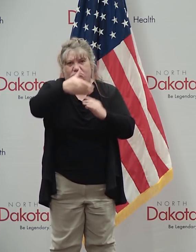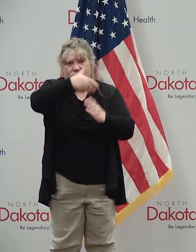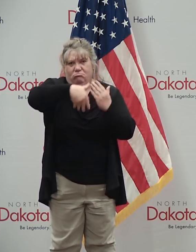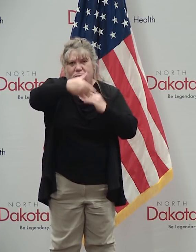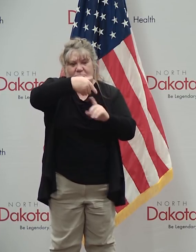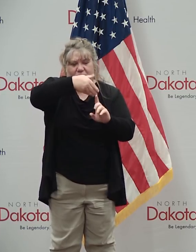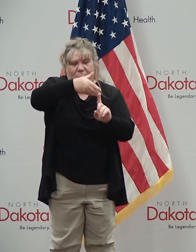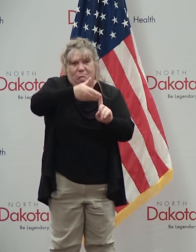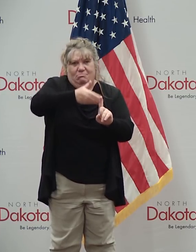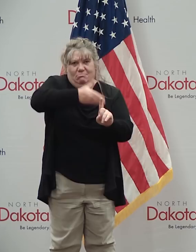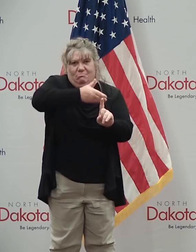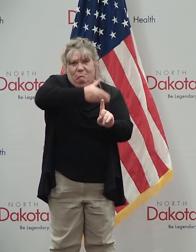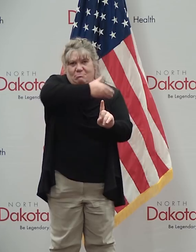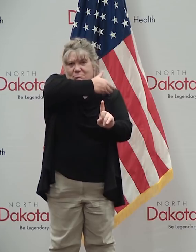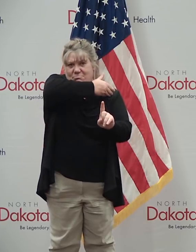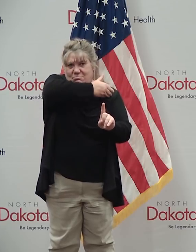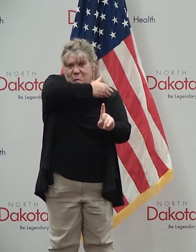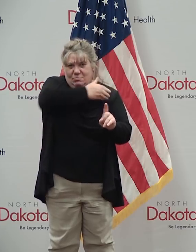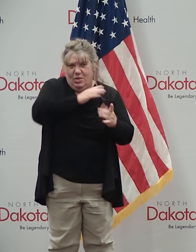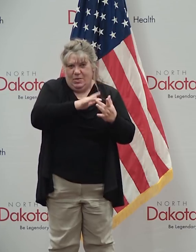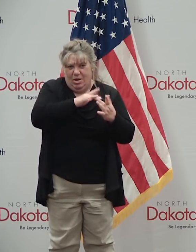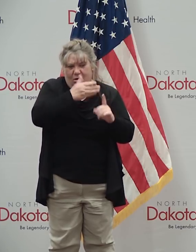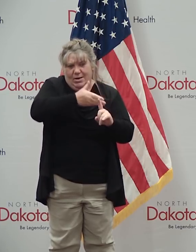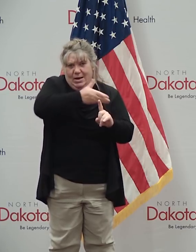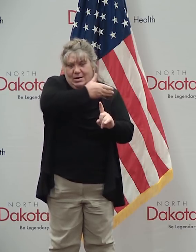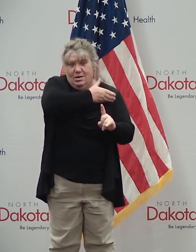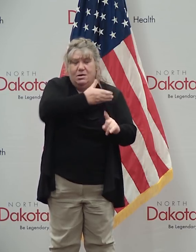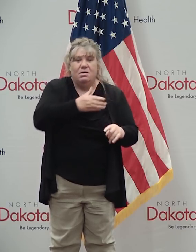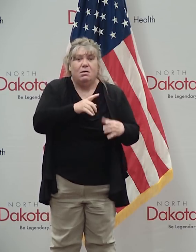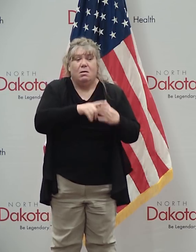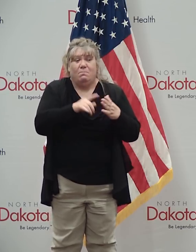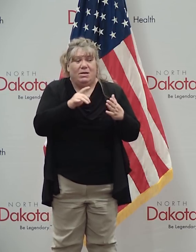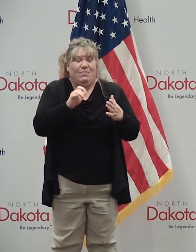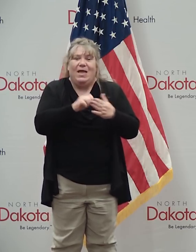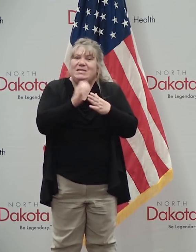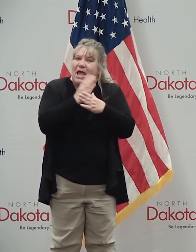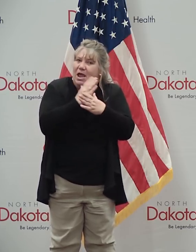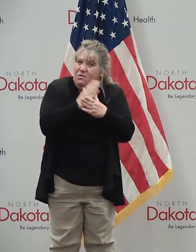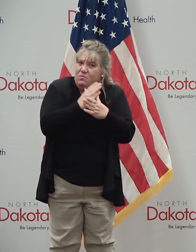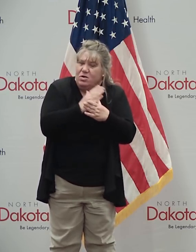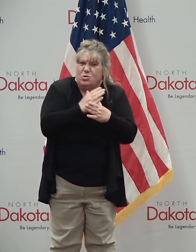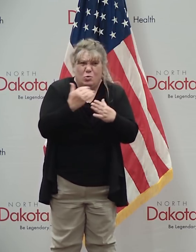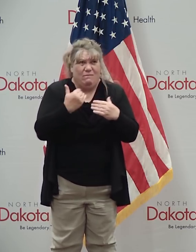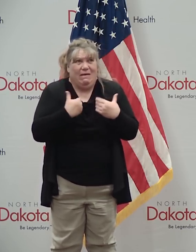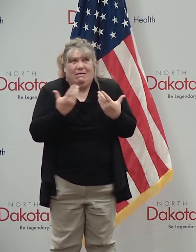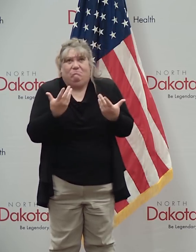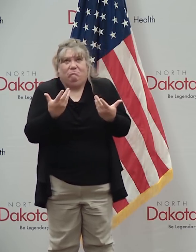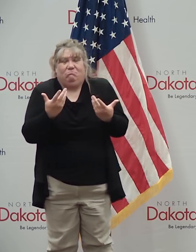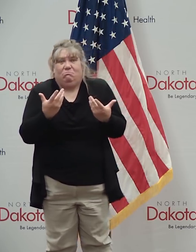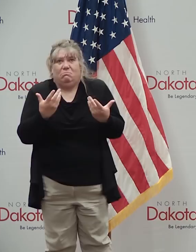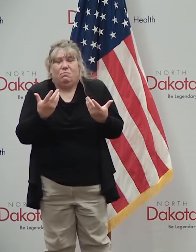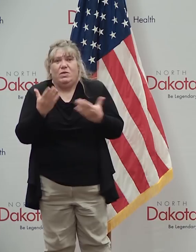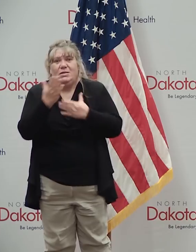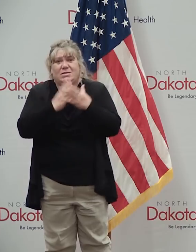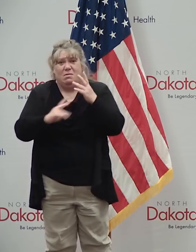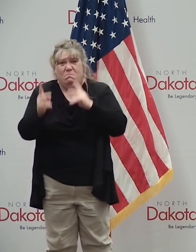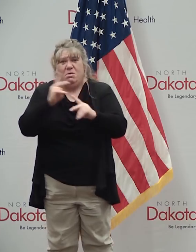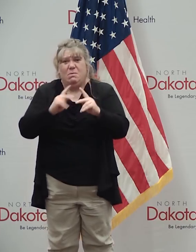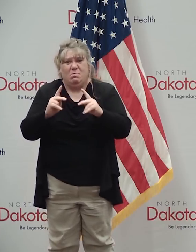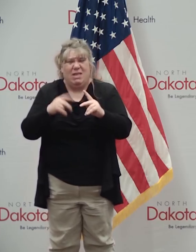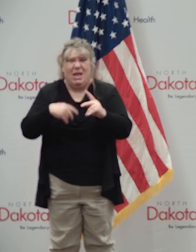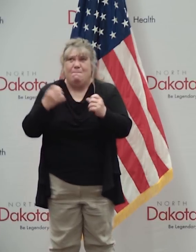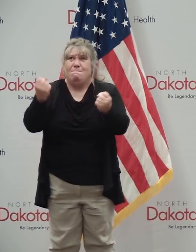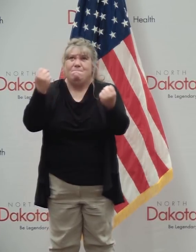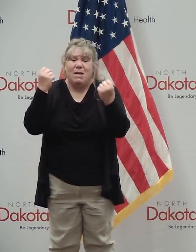that they would have been in close contact with. But that range, that's the average. I mean, we've had, people that have had